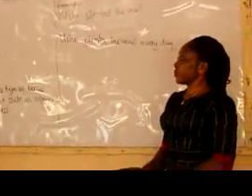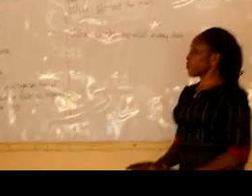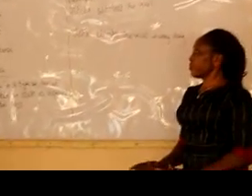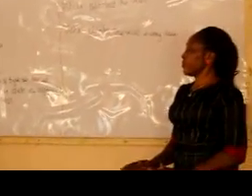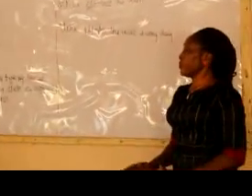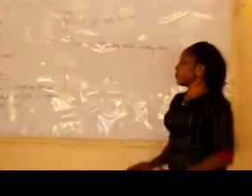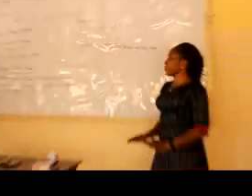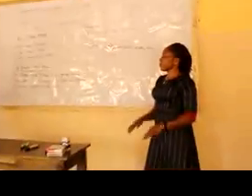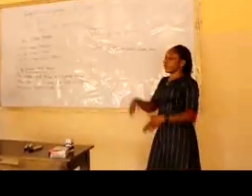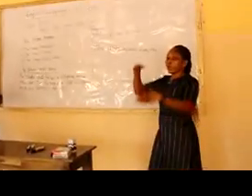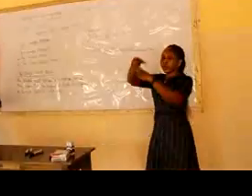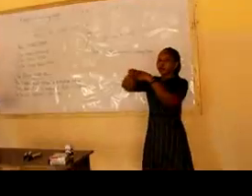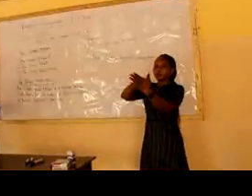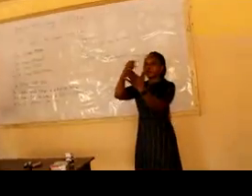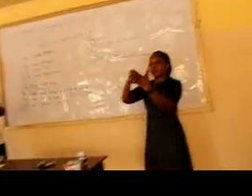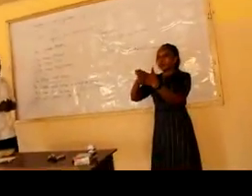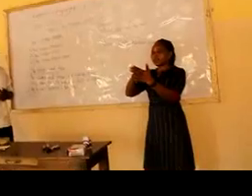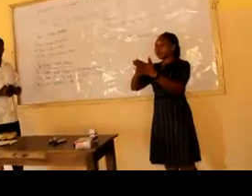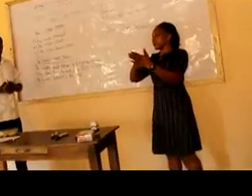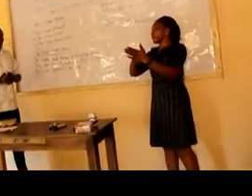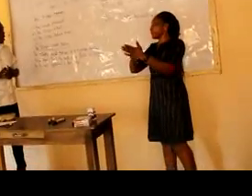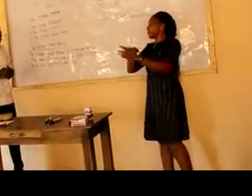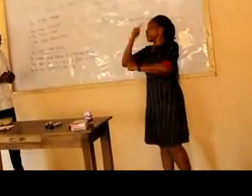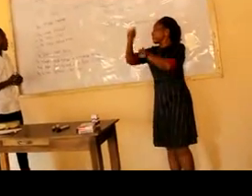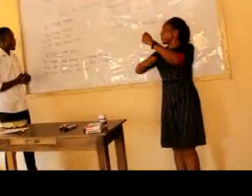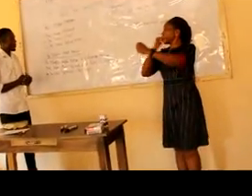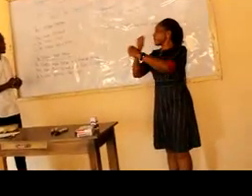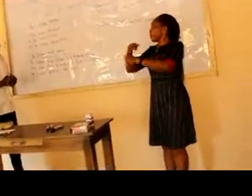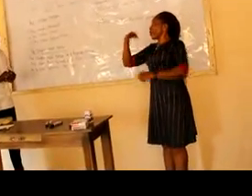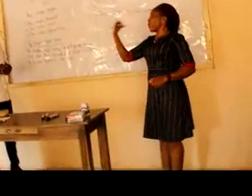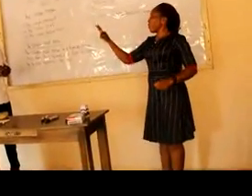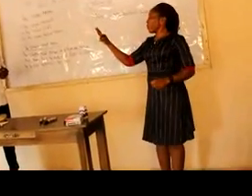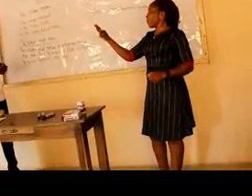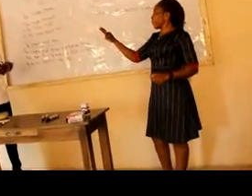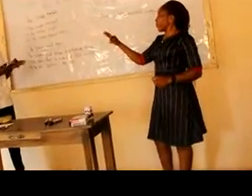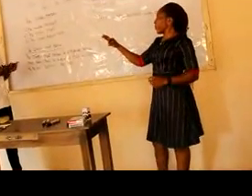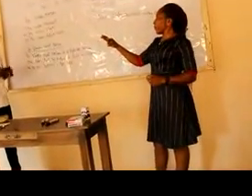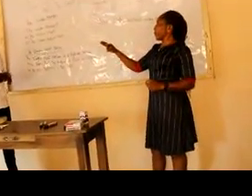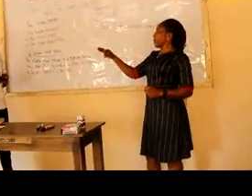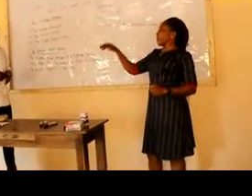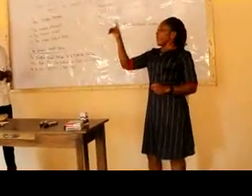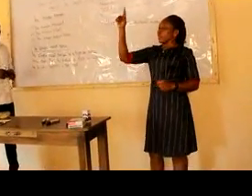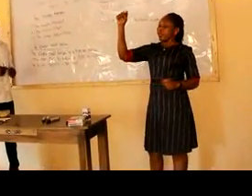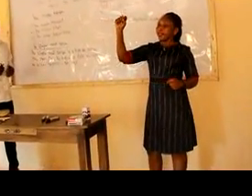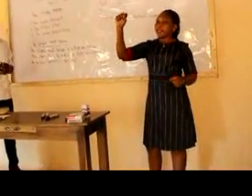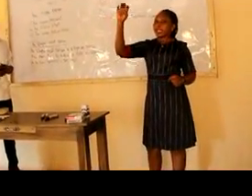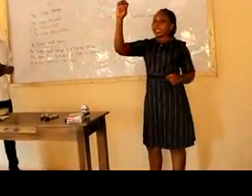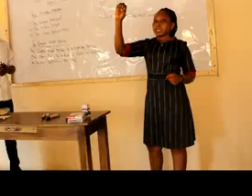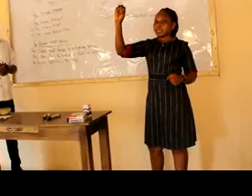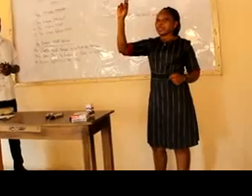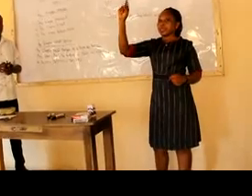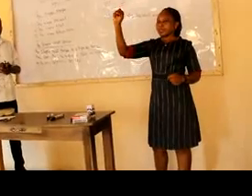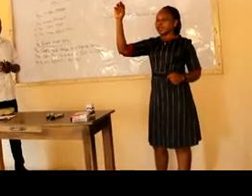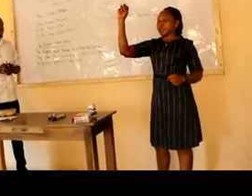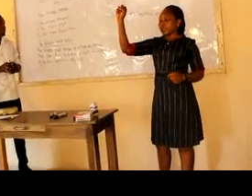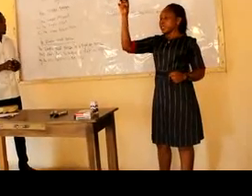in such type of tenses, we make use of a verb which we call